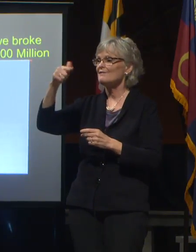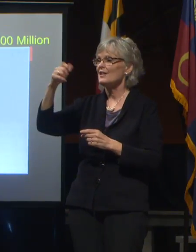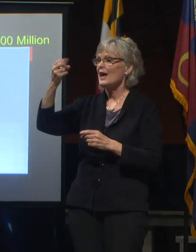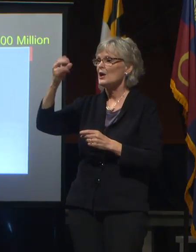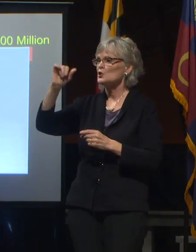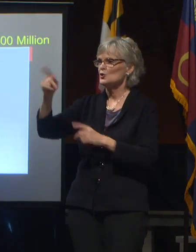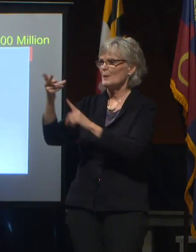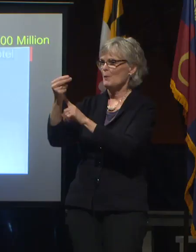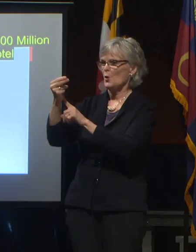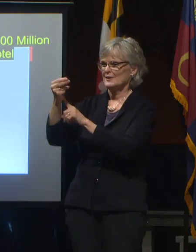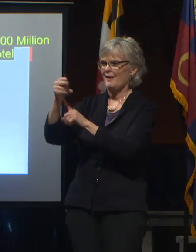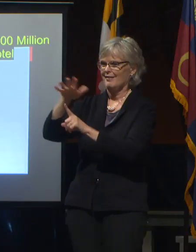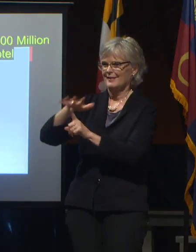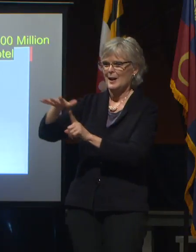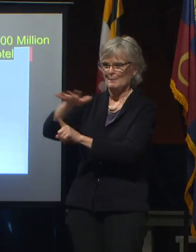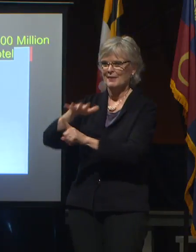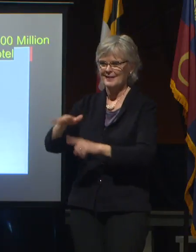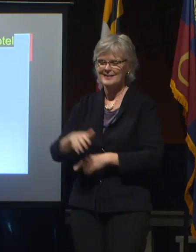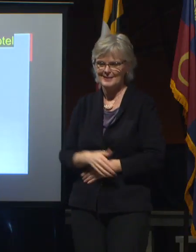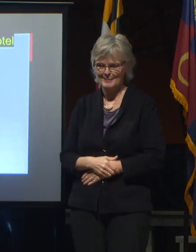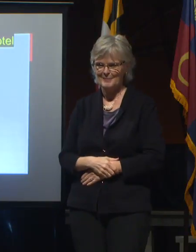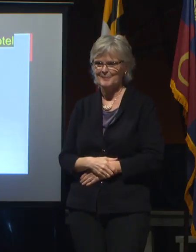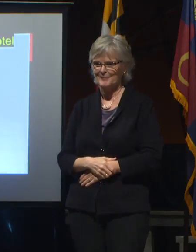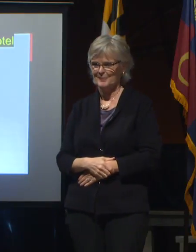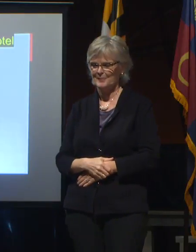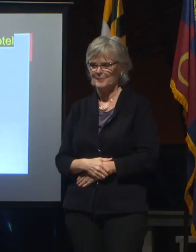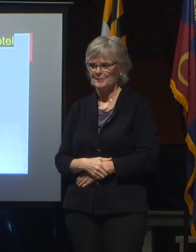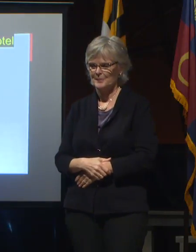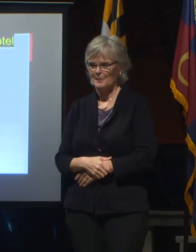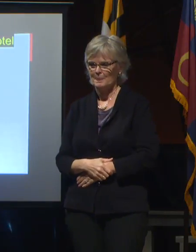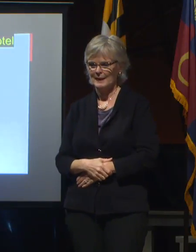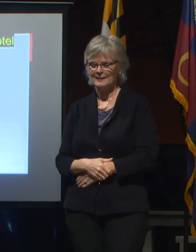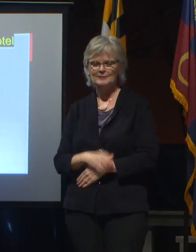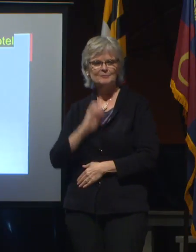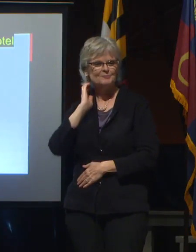complex. Thank you, Ike.